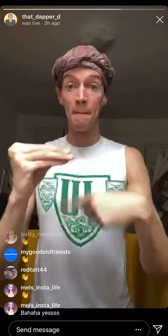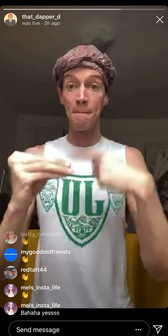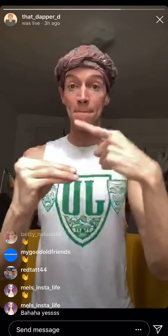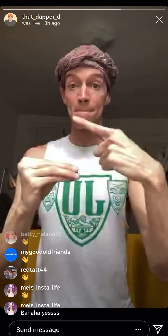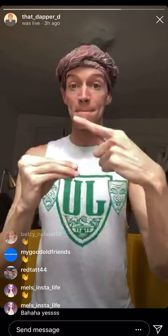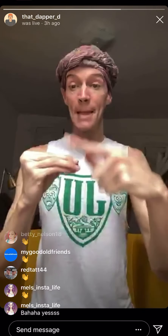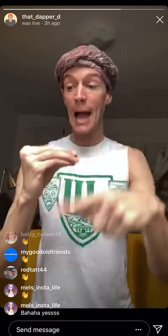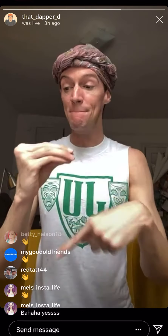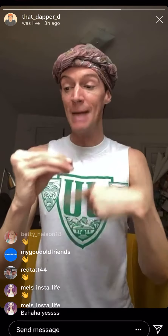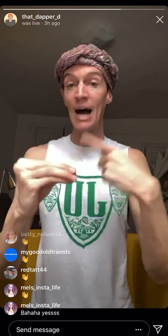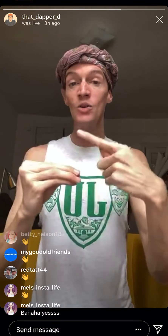about